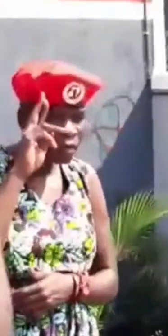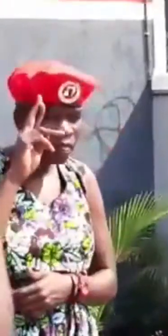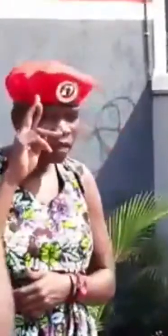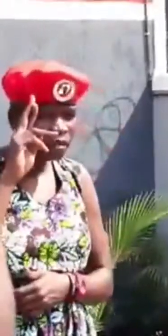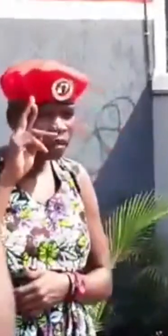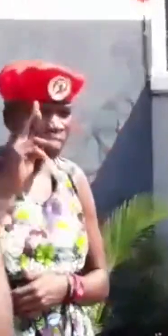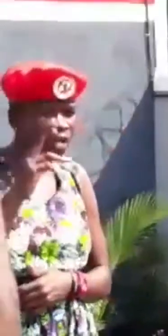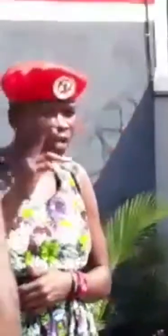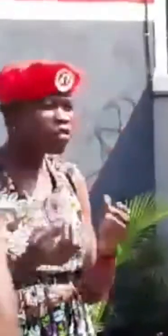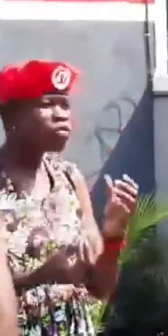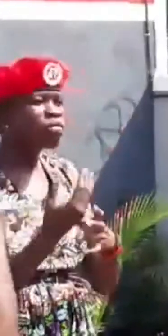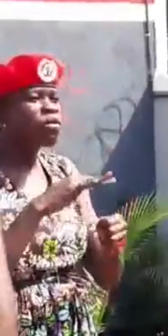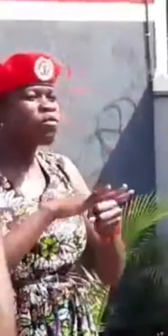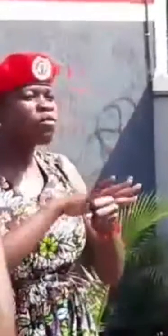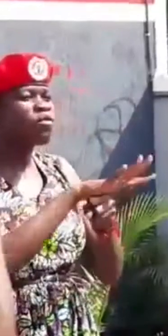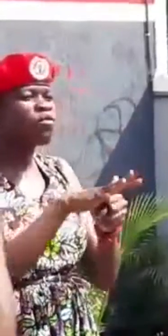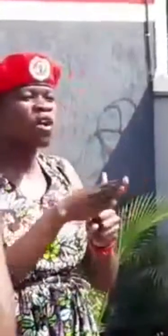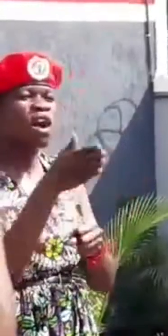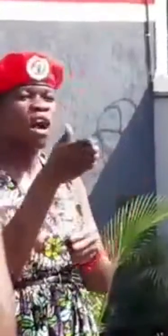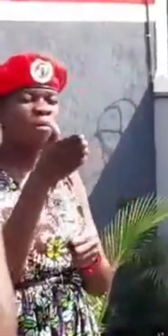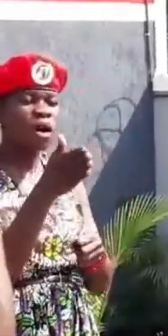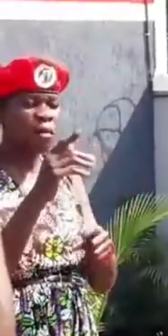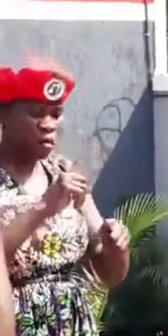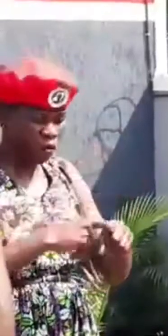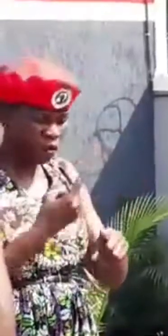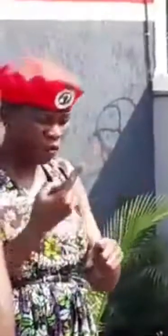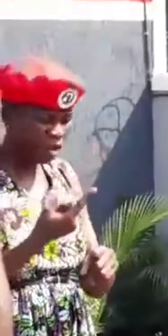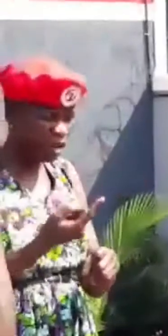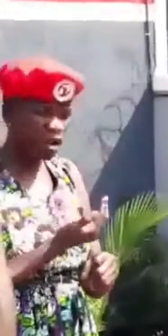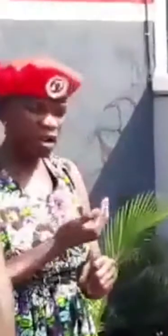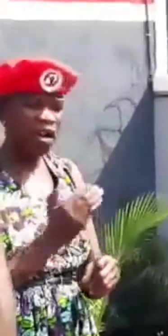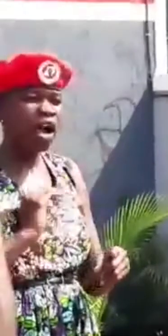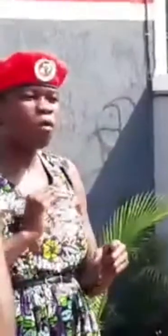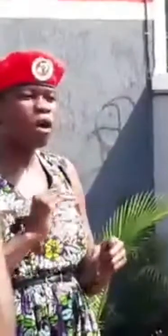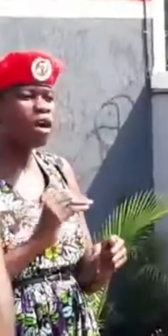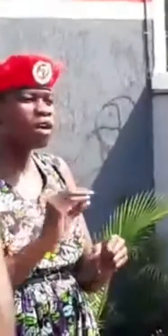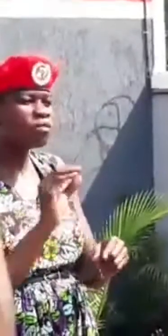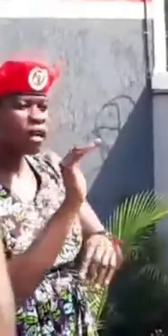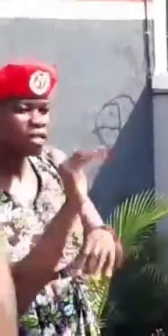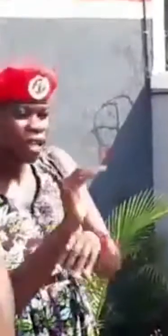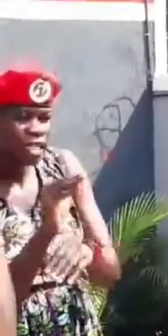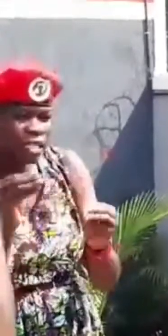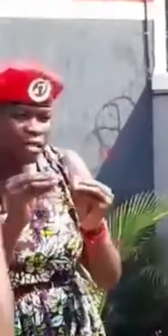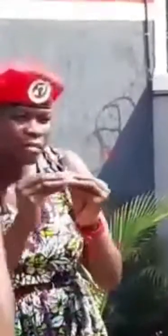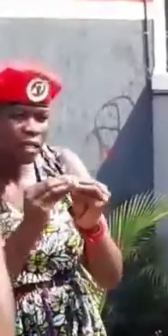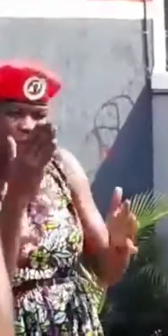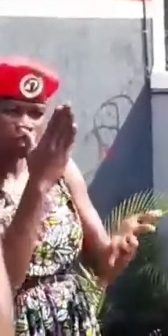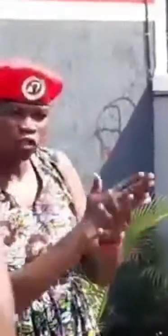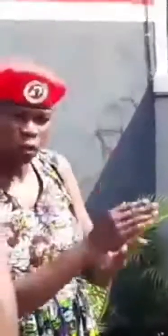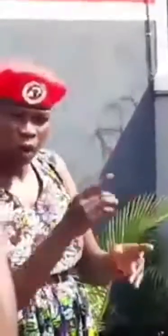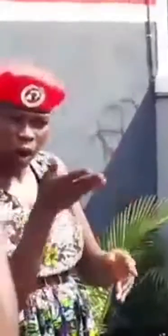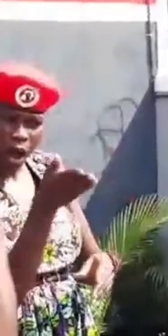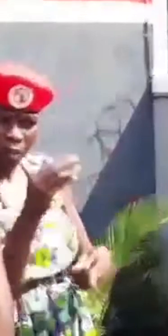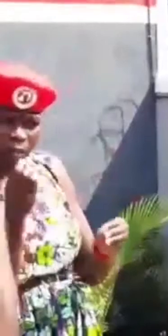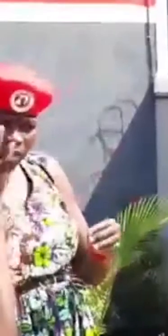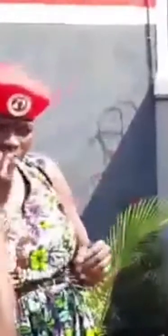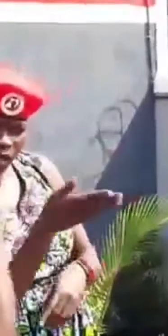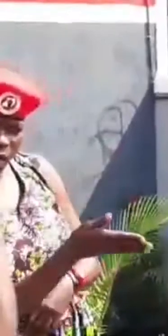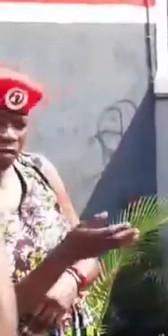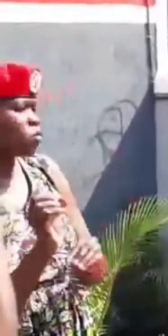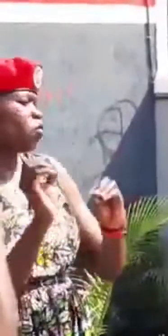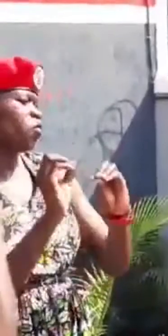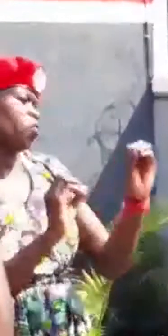there was no coronavirus when our consultation meetings were stopped. There was